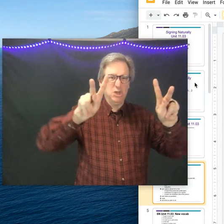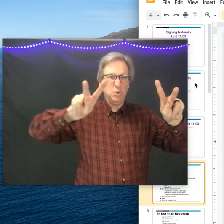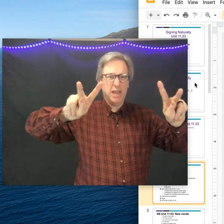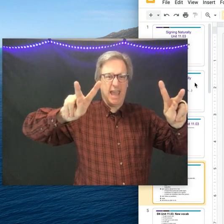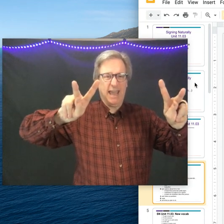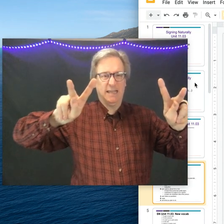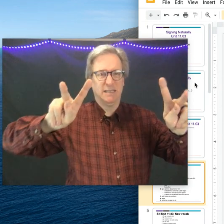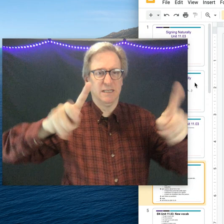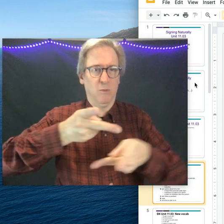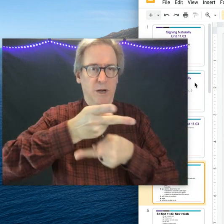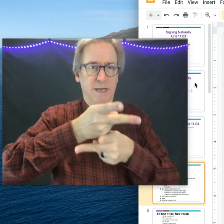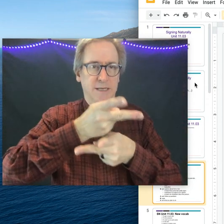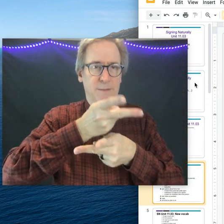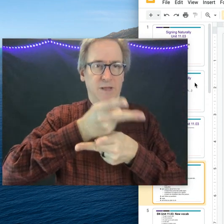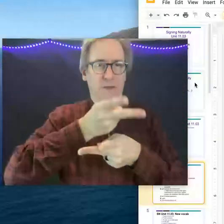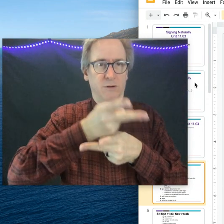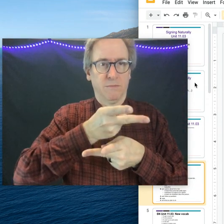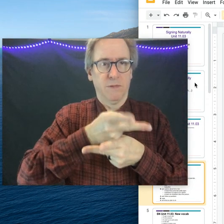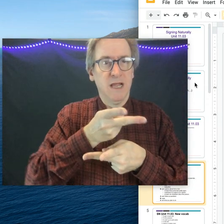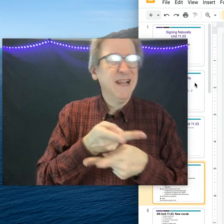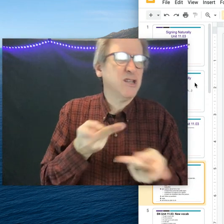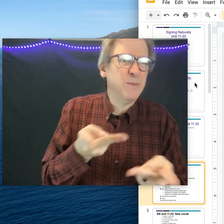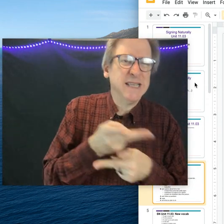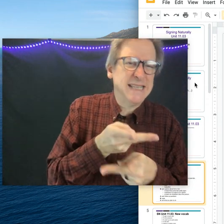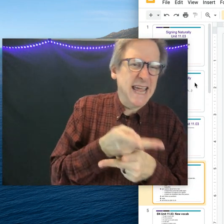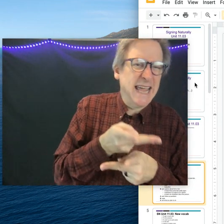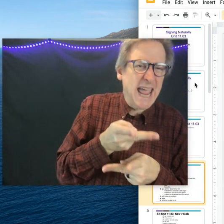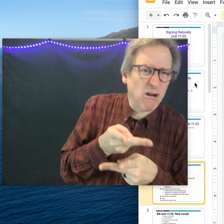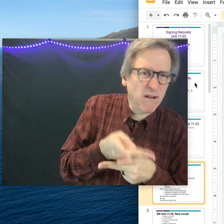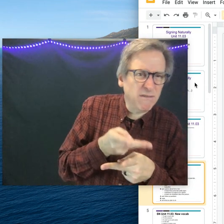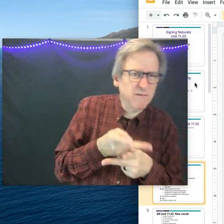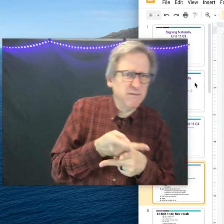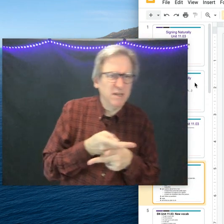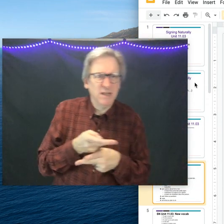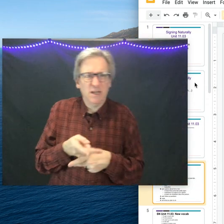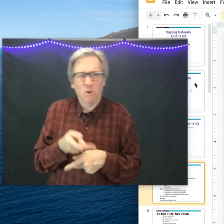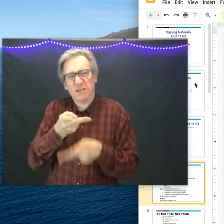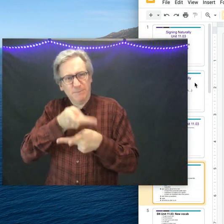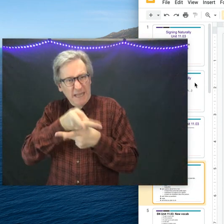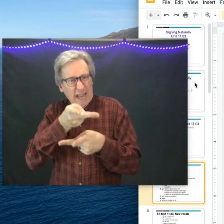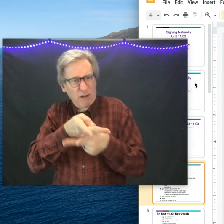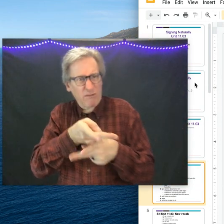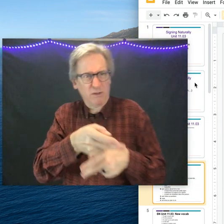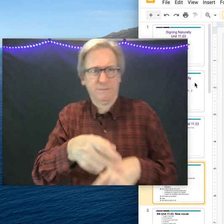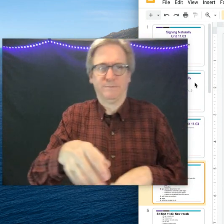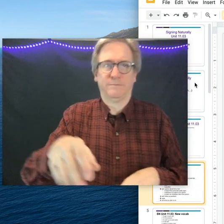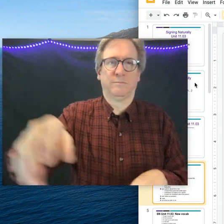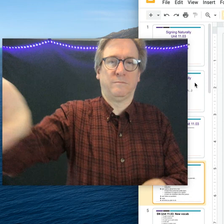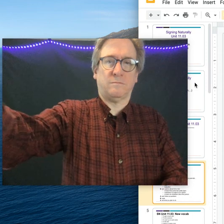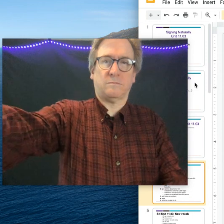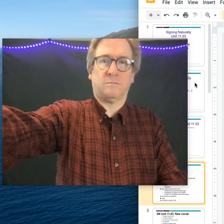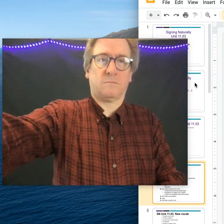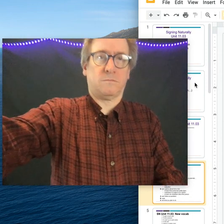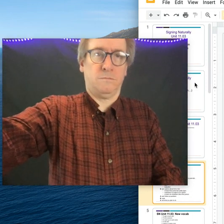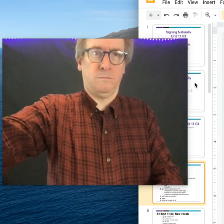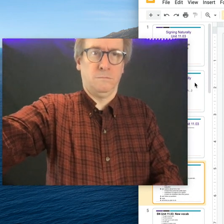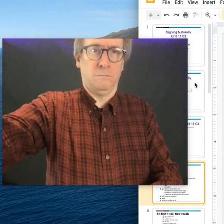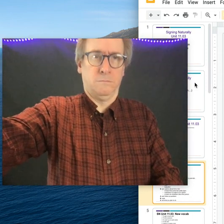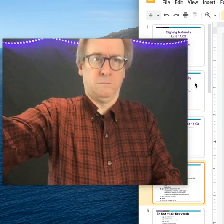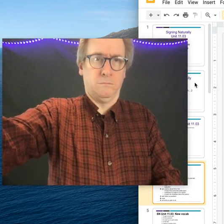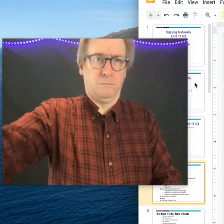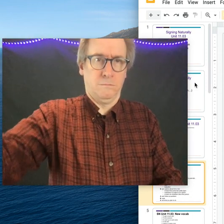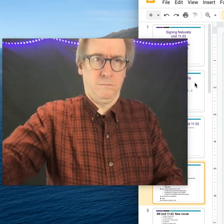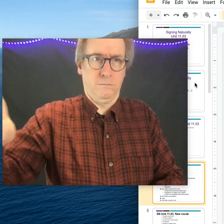And it's two K's, one on top of the other. It also means take care of or be careful.